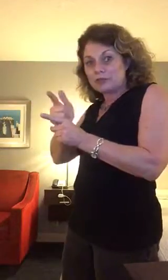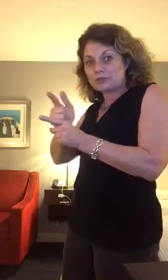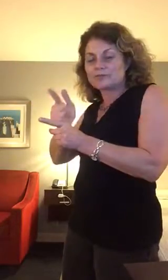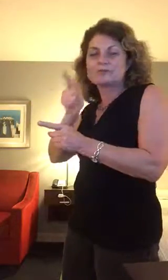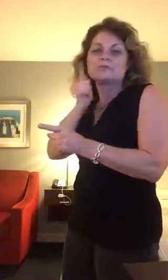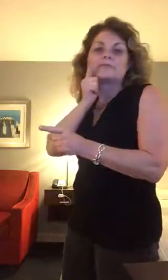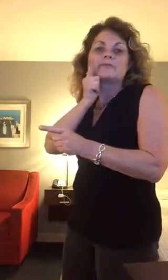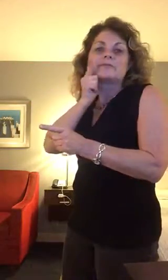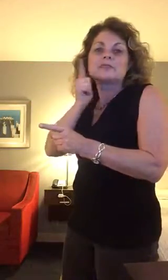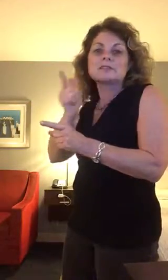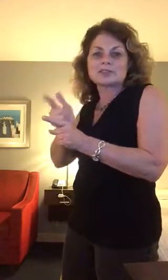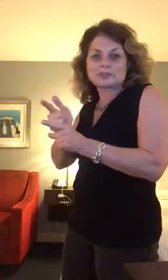brother, sister.